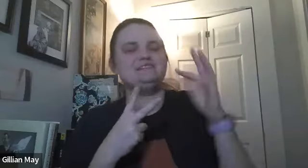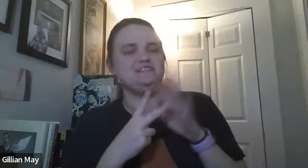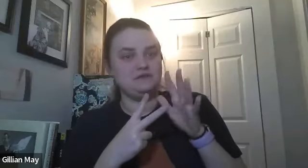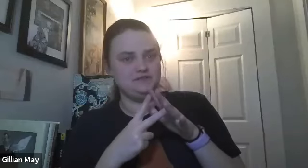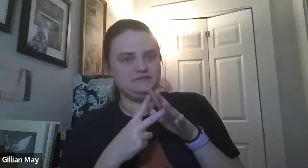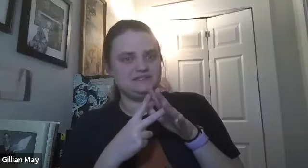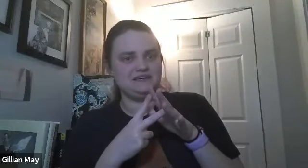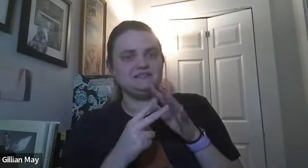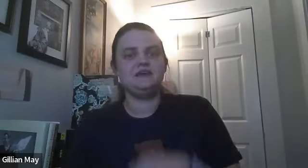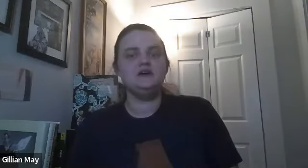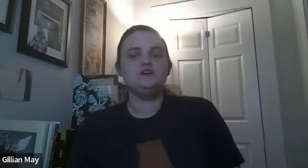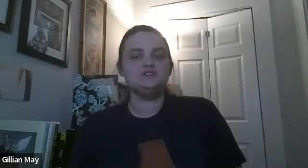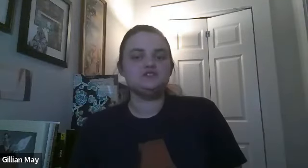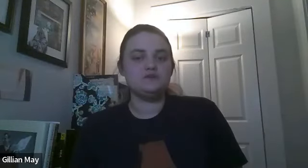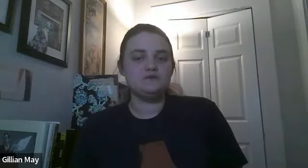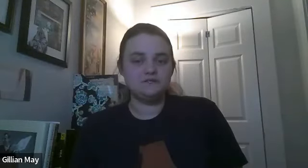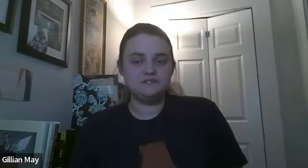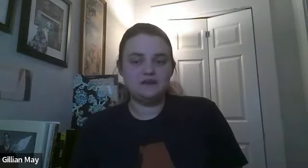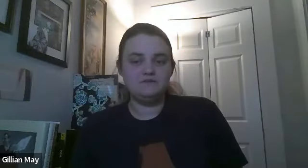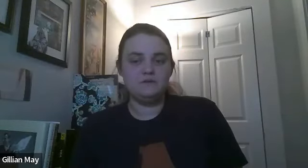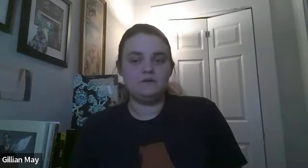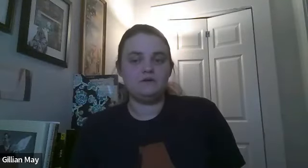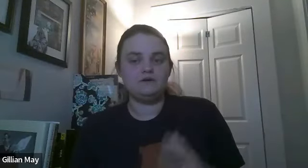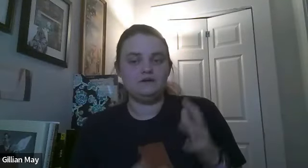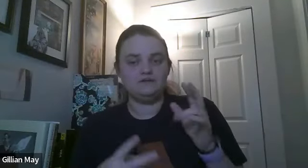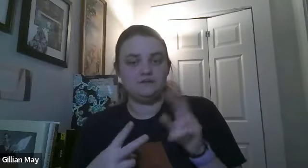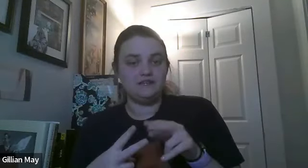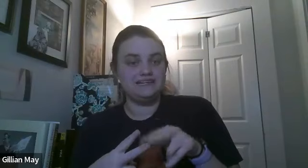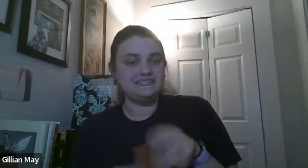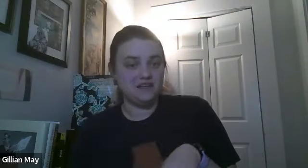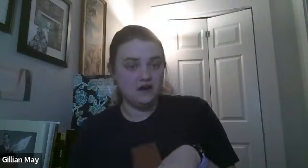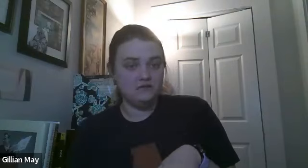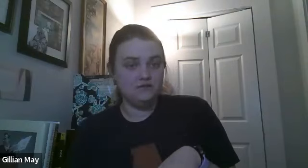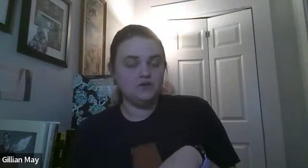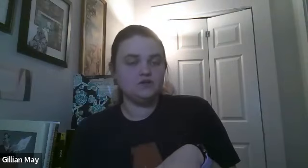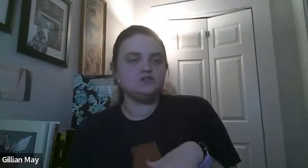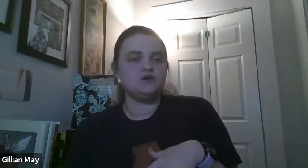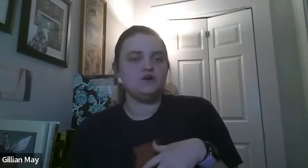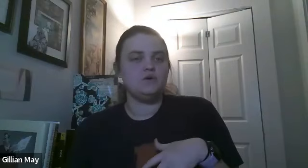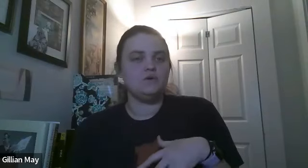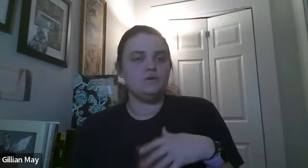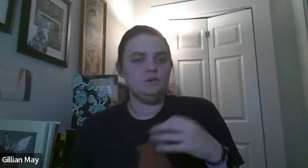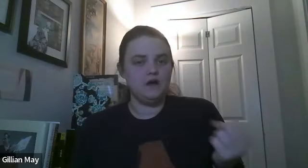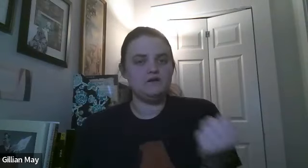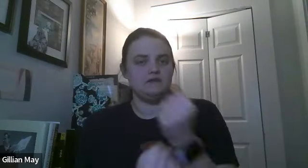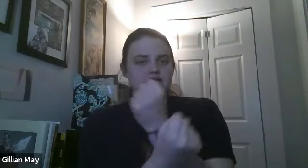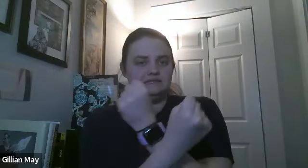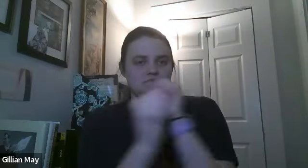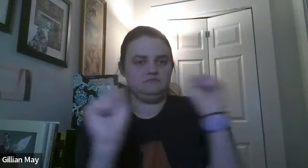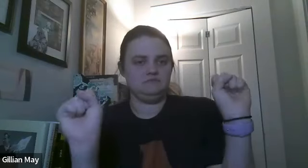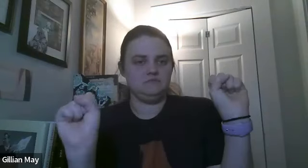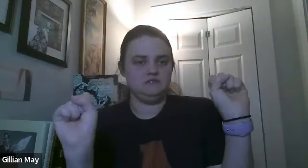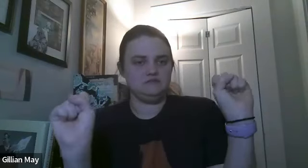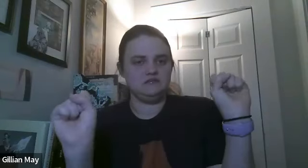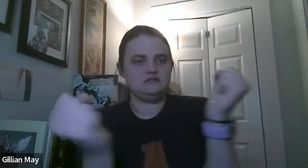they do have two different signs. So the first sign is love. So love is those S's